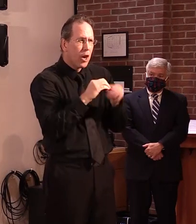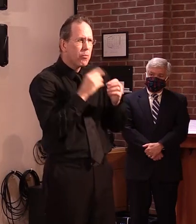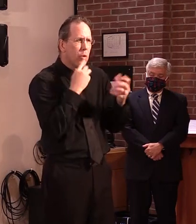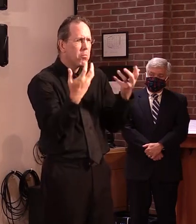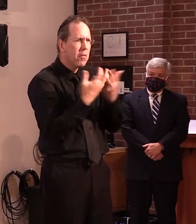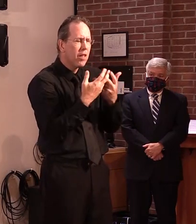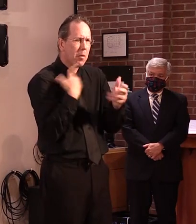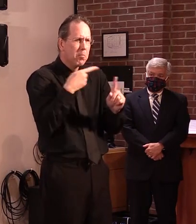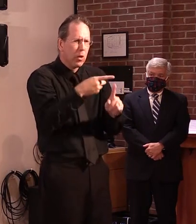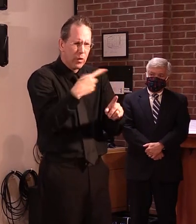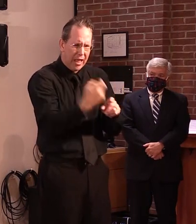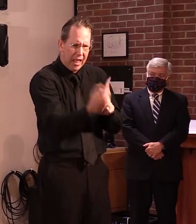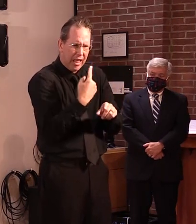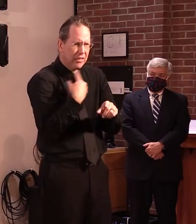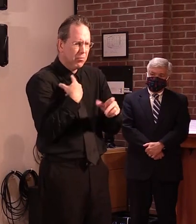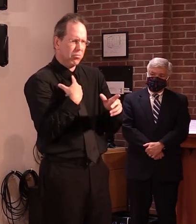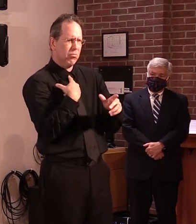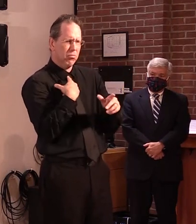right.